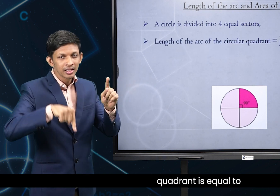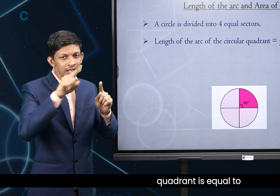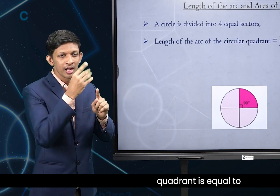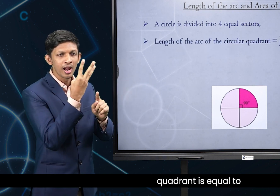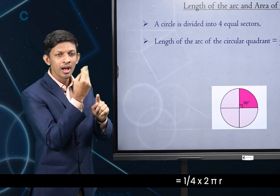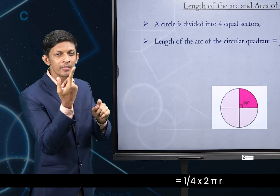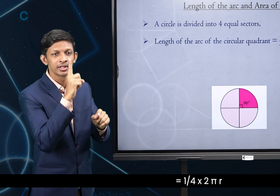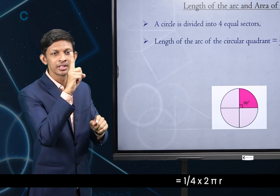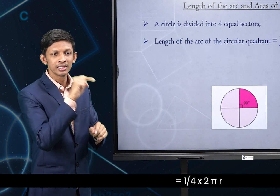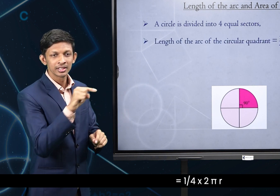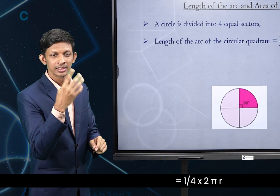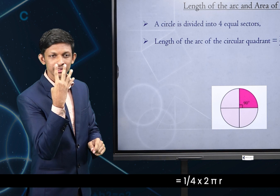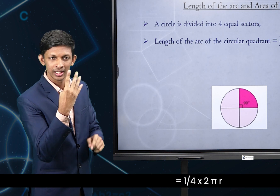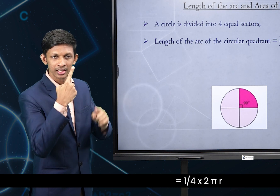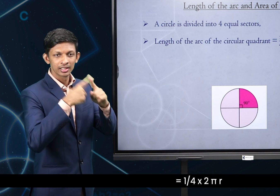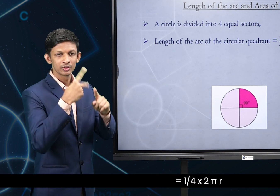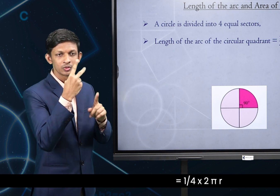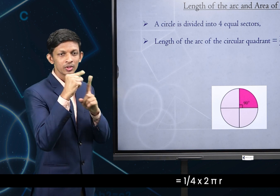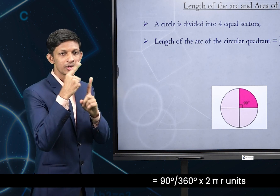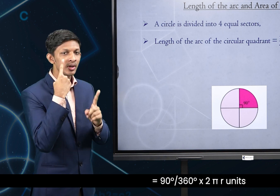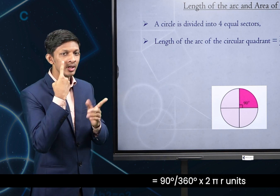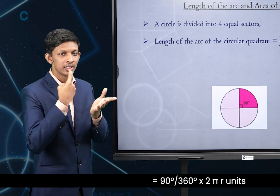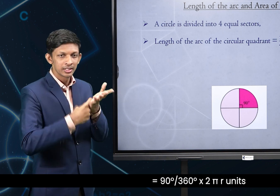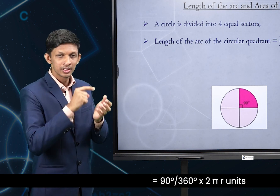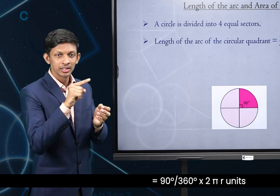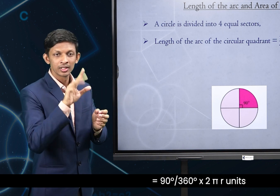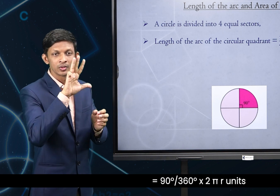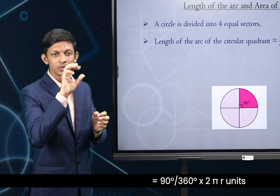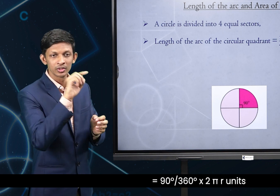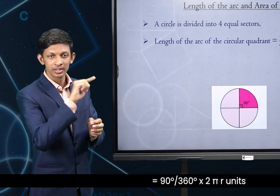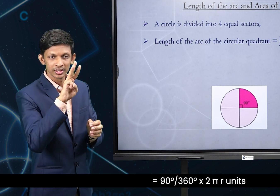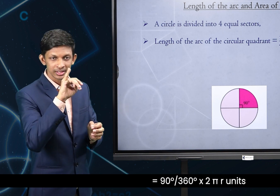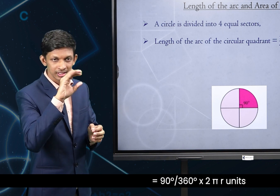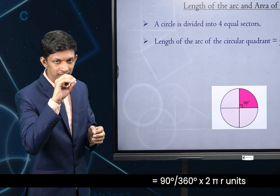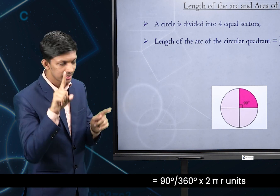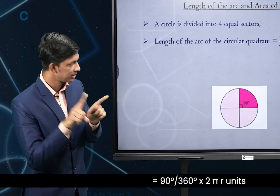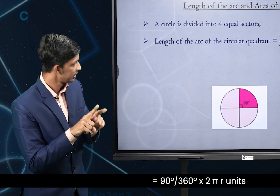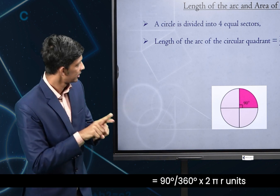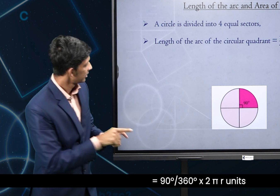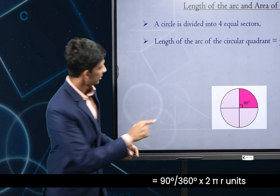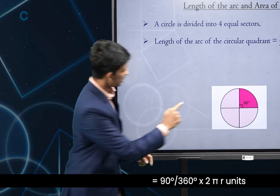equal to 1 by 4 into 2 pi r, which is equal to 90 by 360 into 2 pi r units.